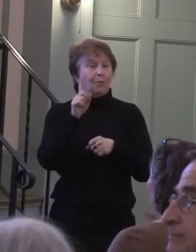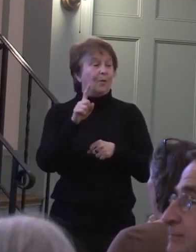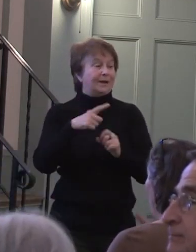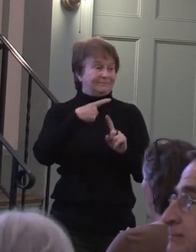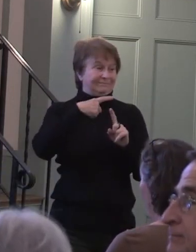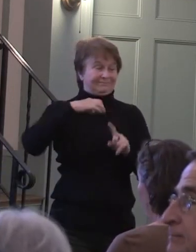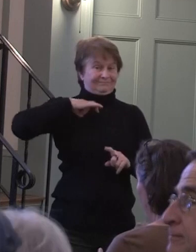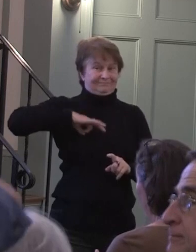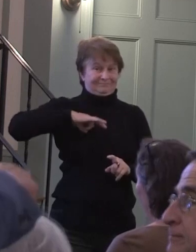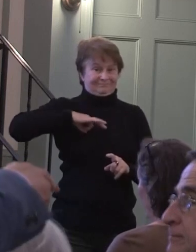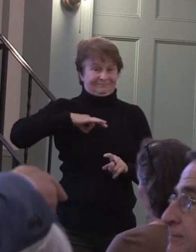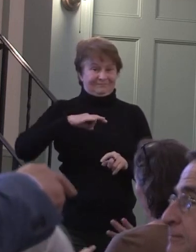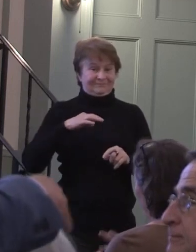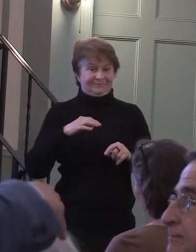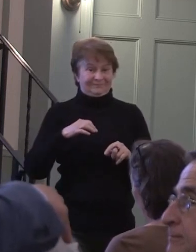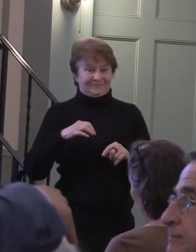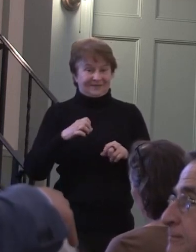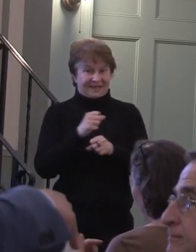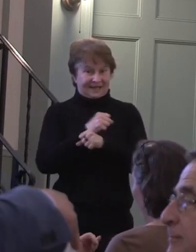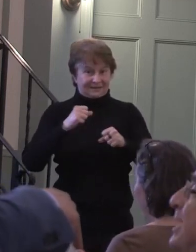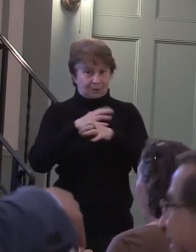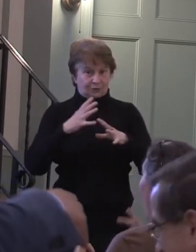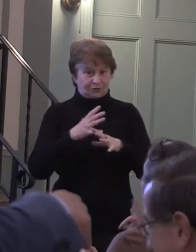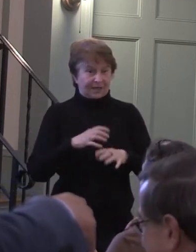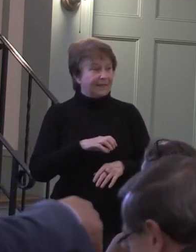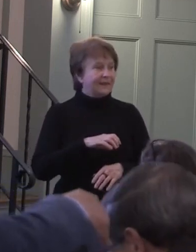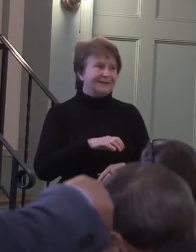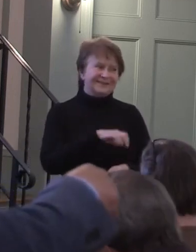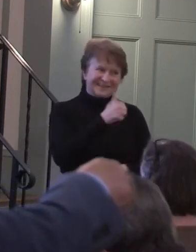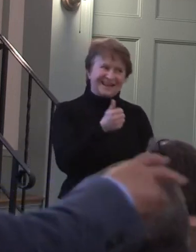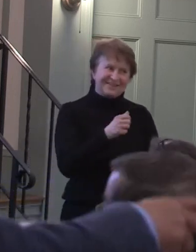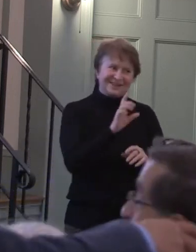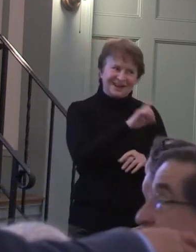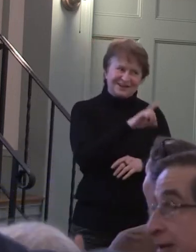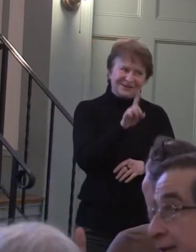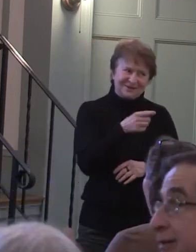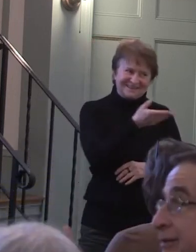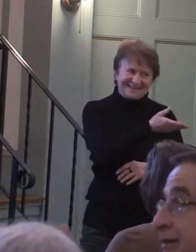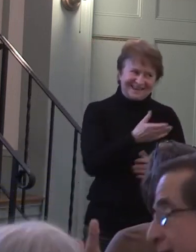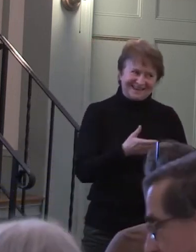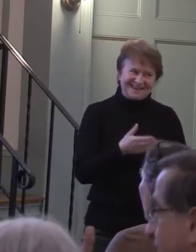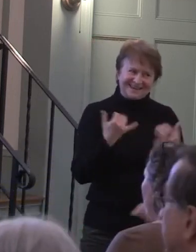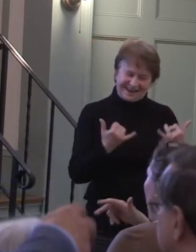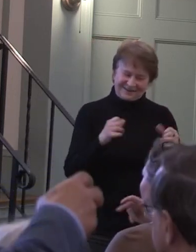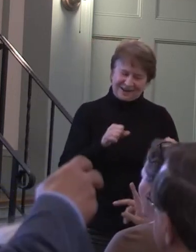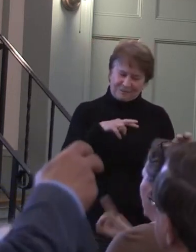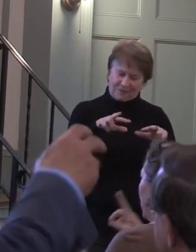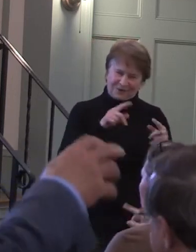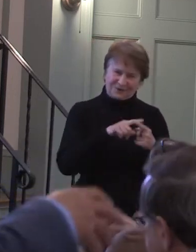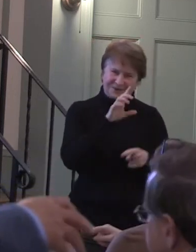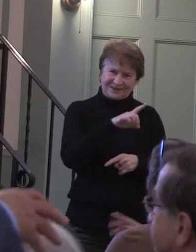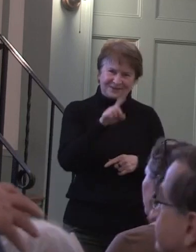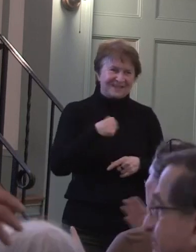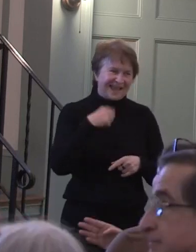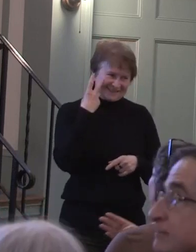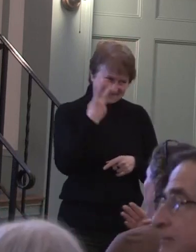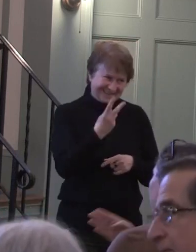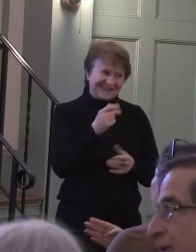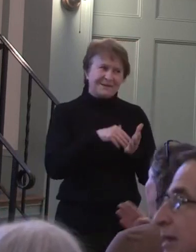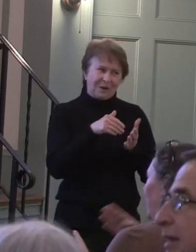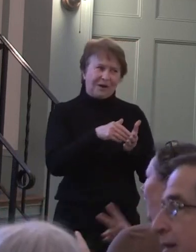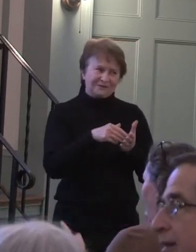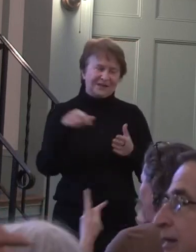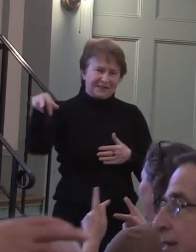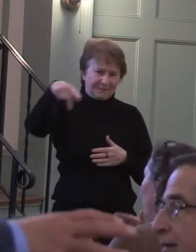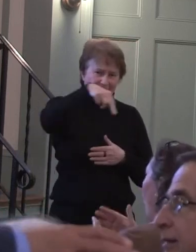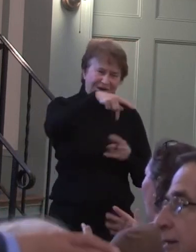of the exposure is there's now a Dunkin' Donuts next door. And they walk to Dunkin' Donuts. And I see them often.